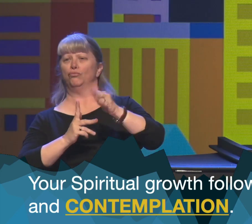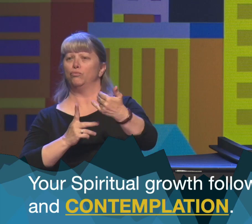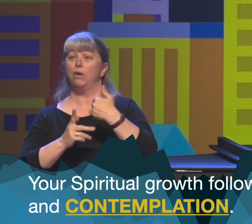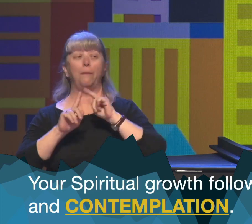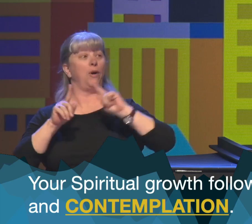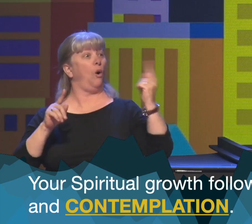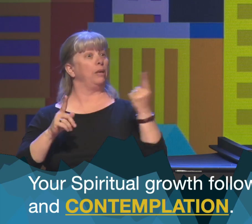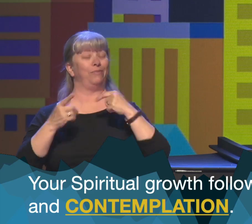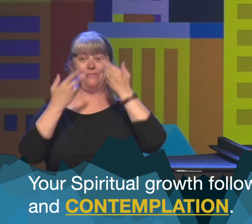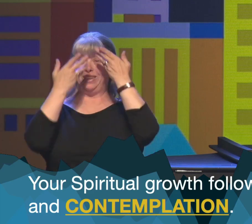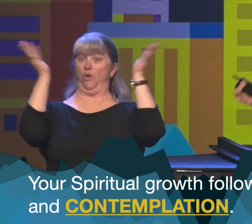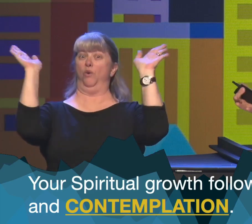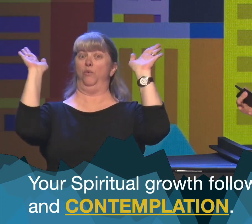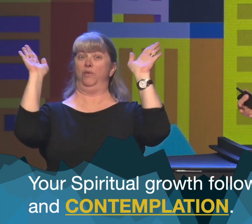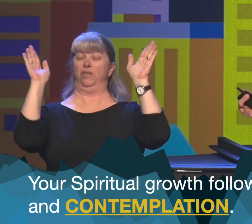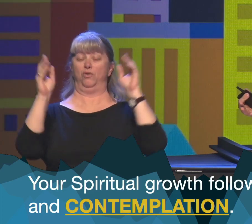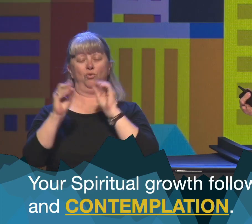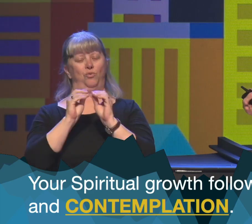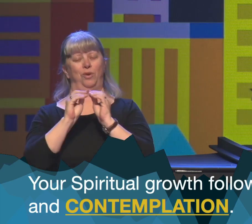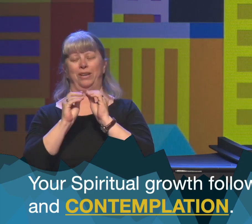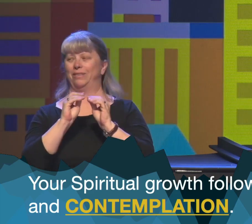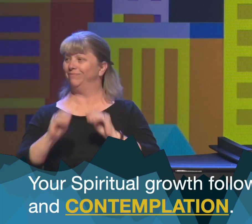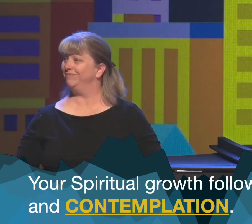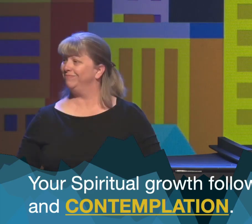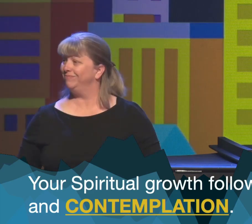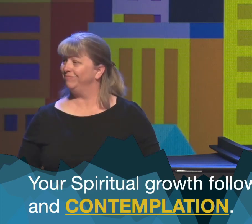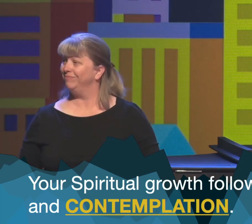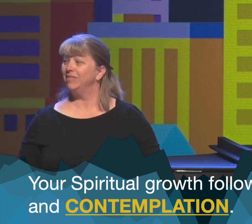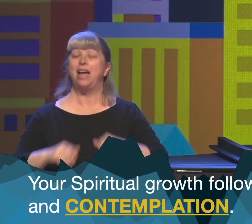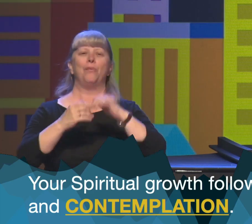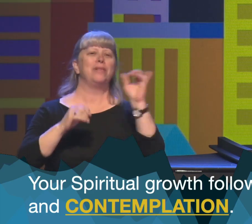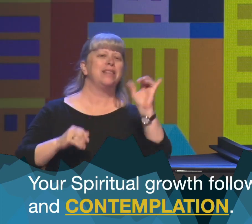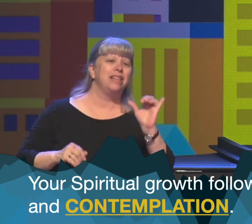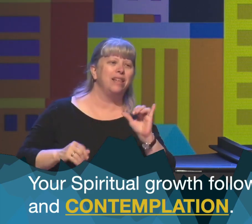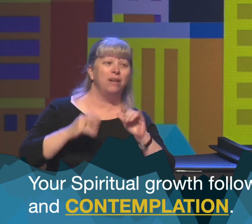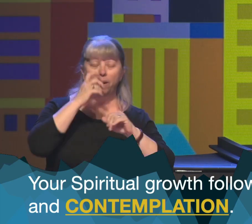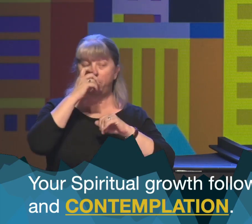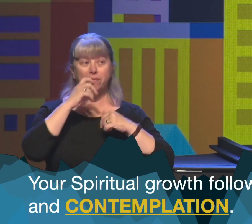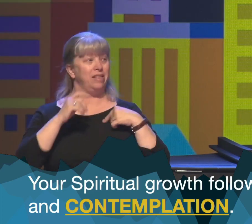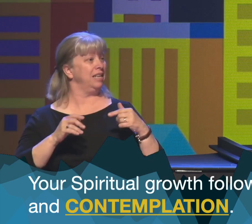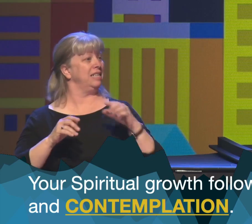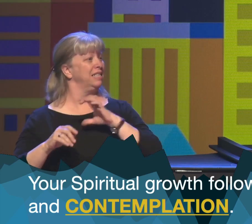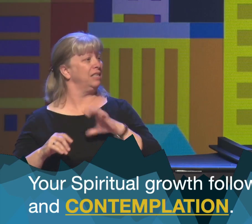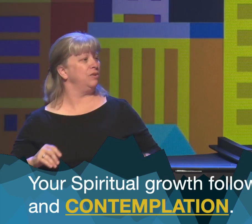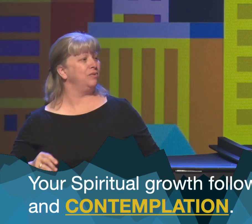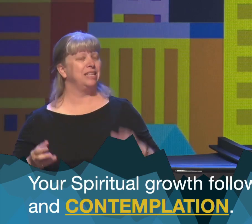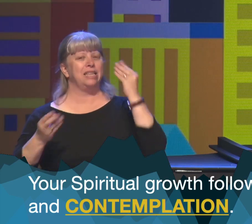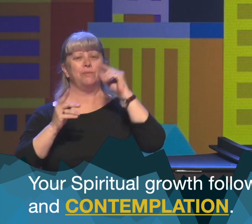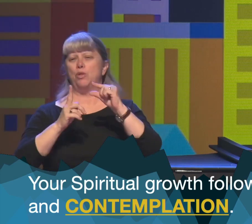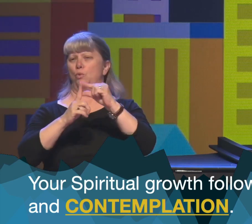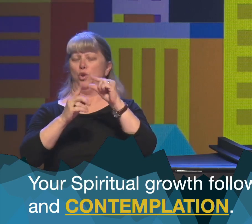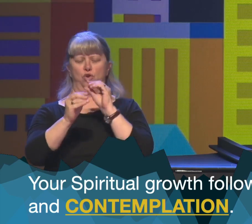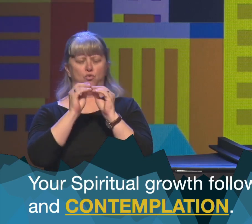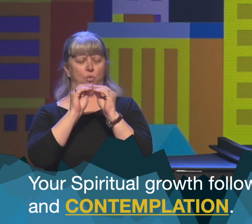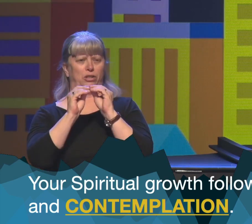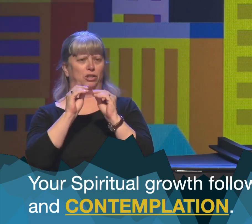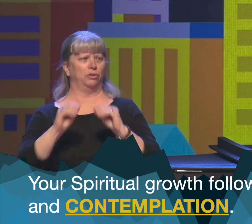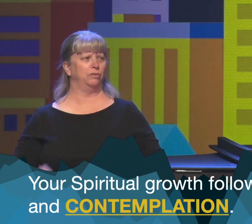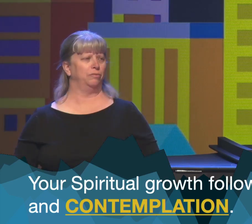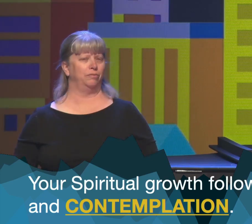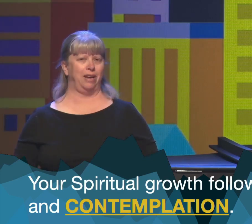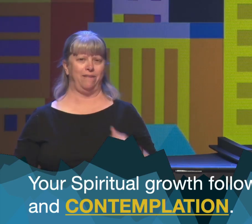have to be open to correction. And here's how fundamentalist heritage Christianity thinks about the word correction.